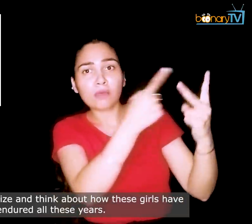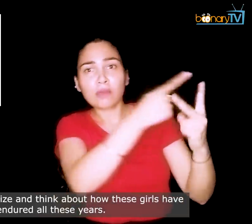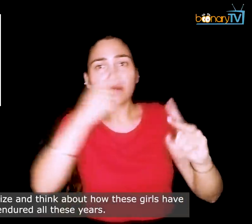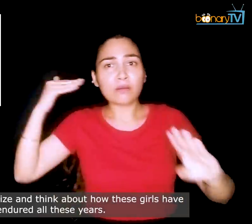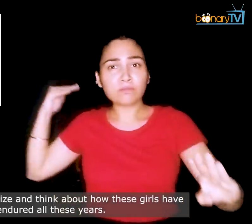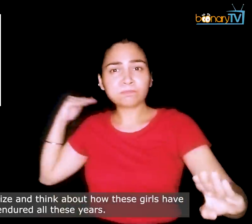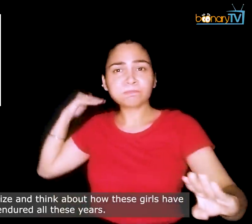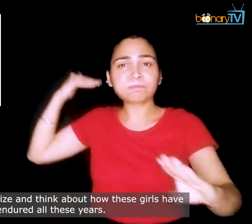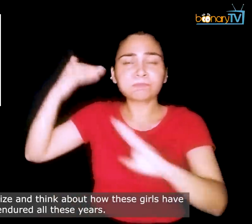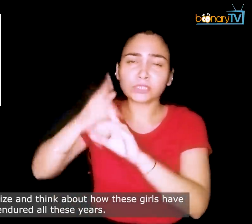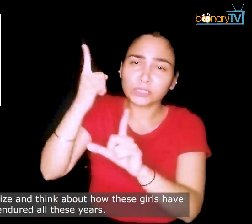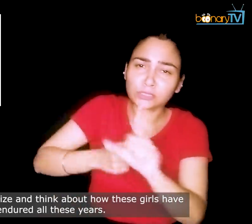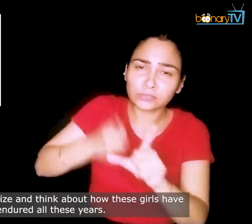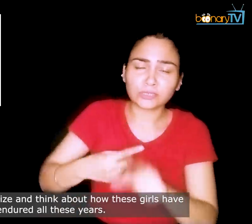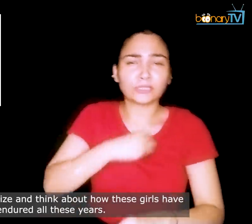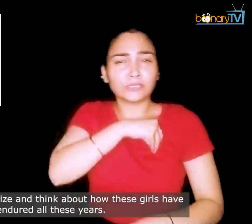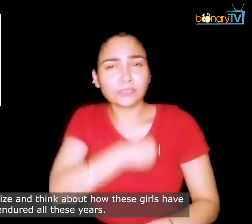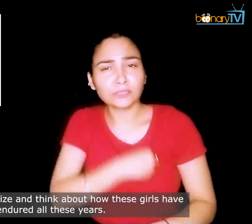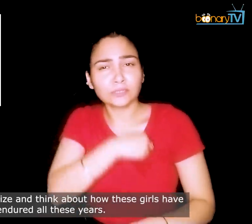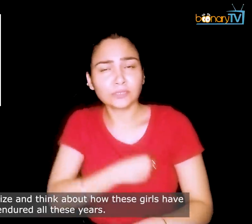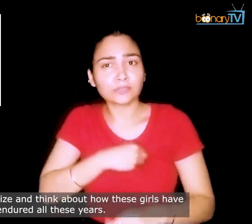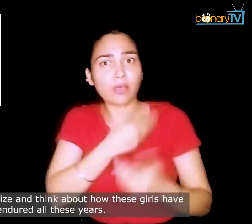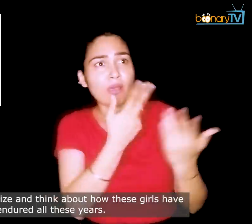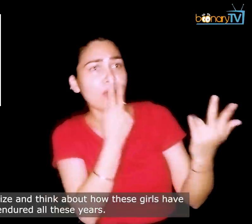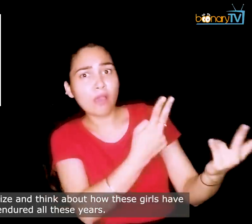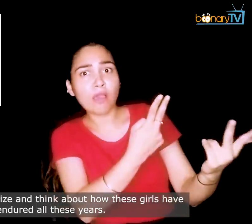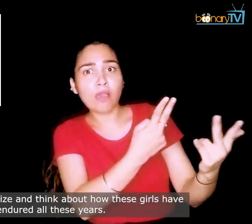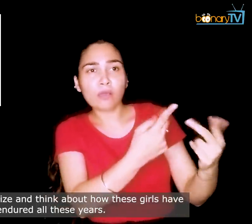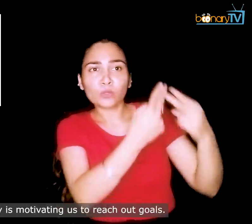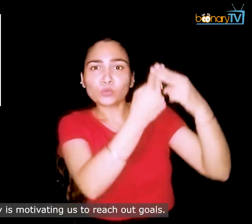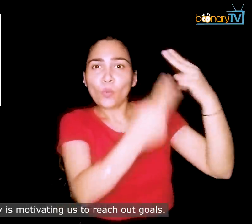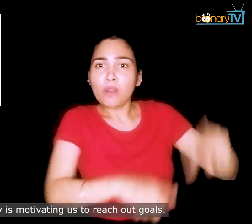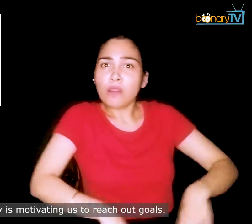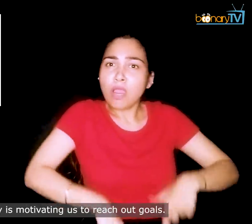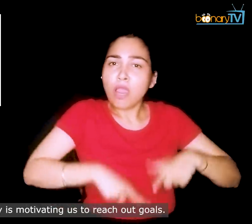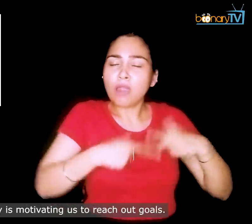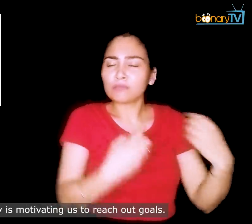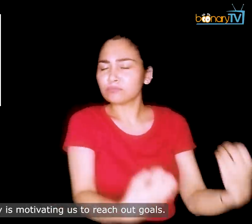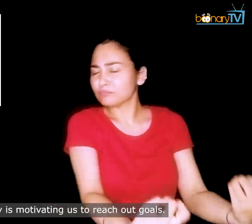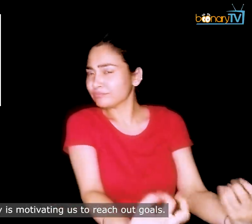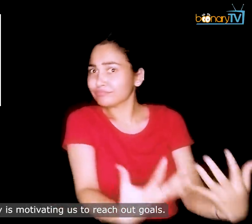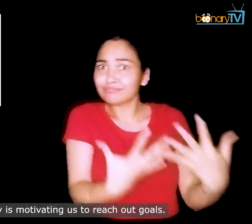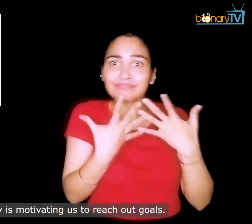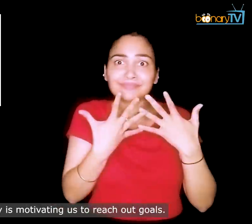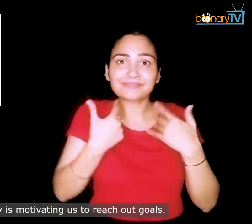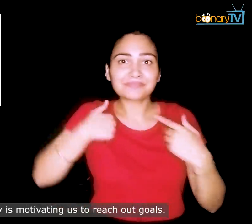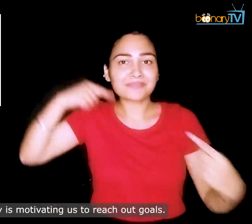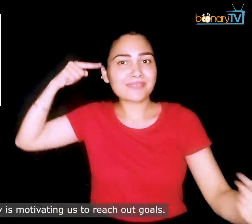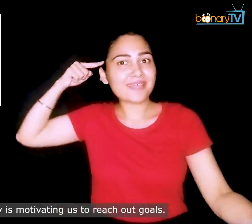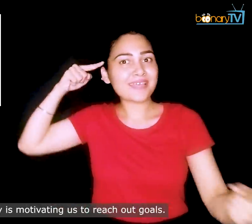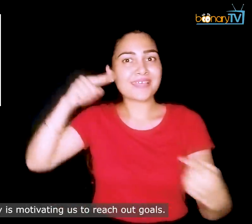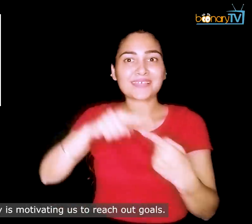how these girls have endured all these years. Their life story is motivating us to reach our goals.